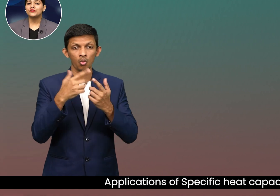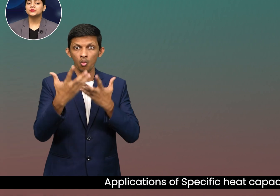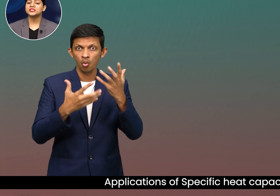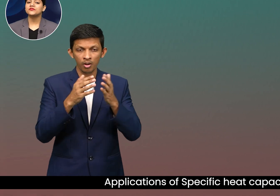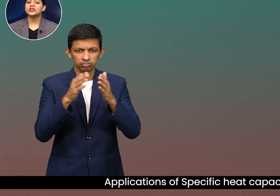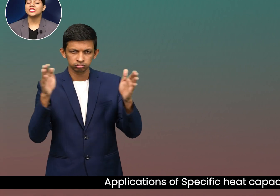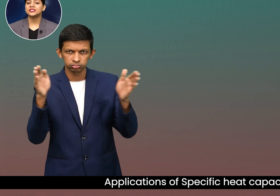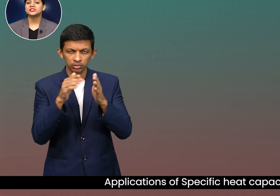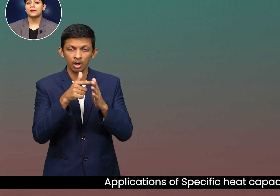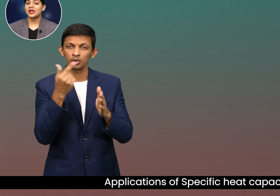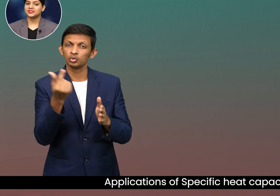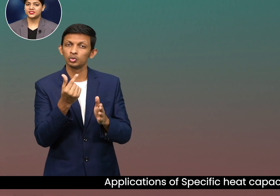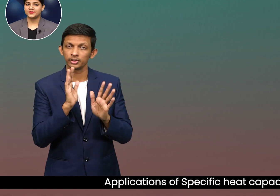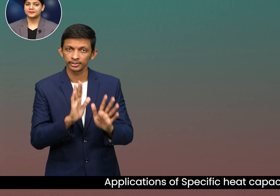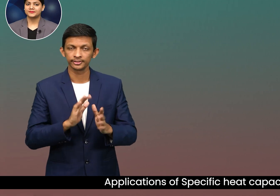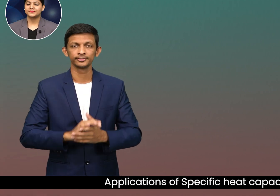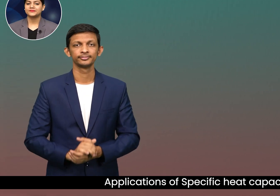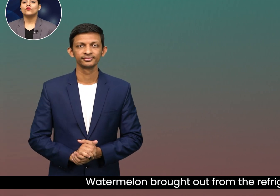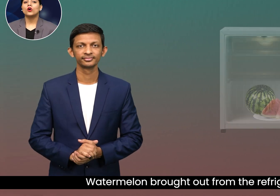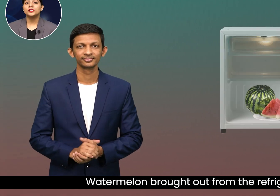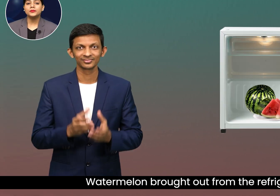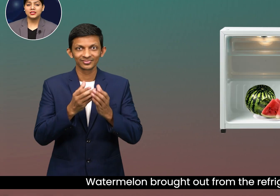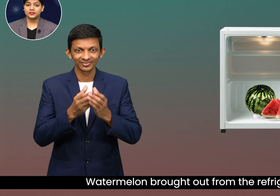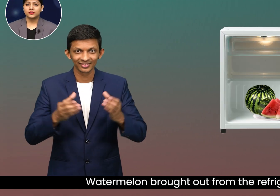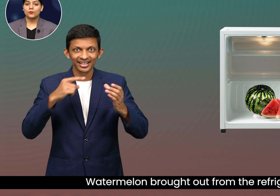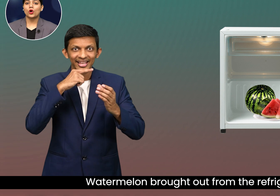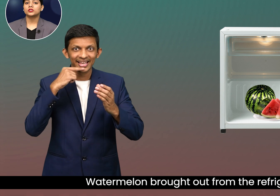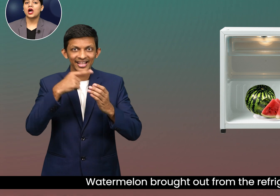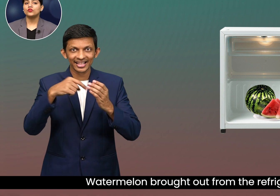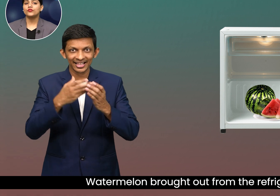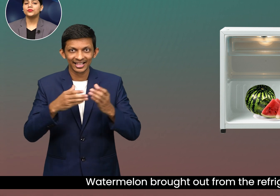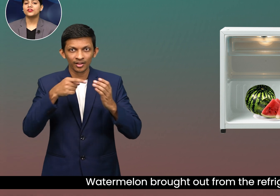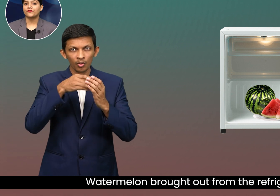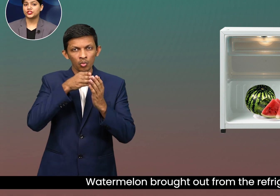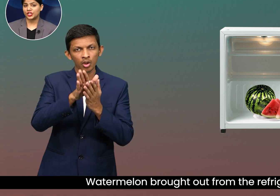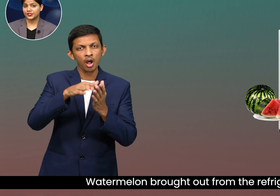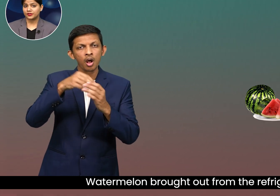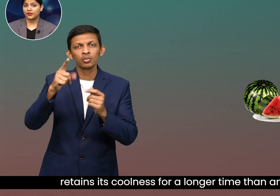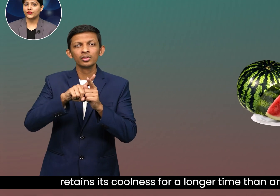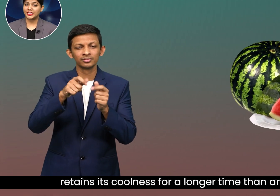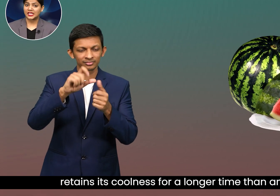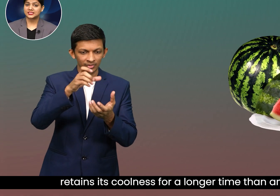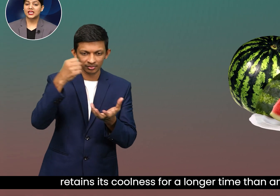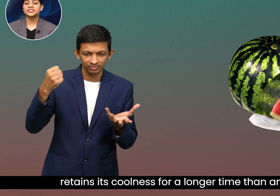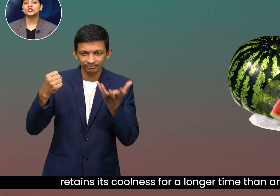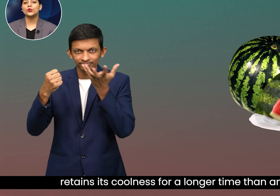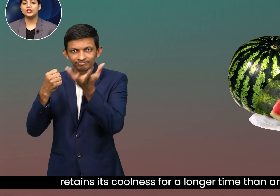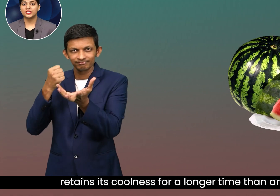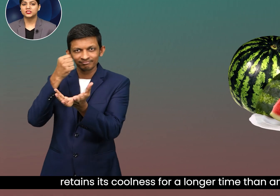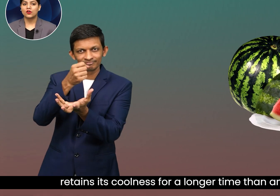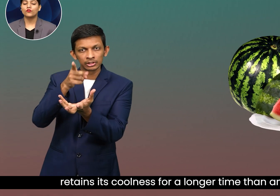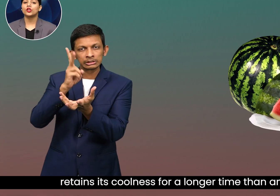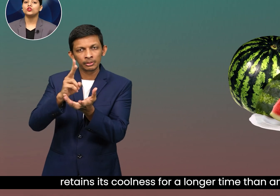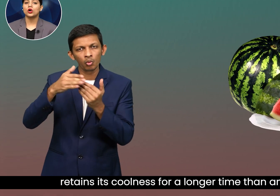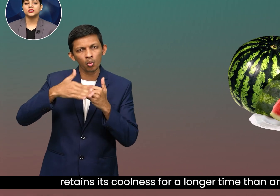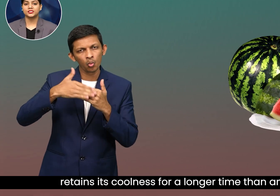Applications of specific heat capacity. Watermelon brought out from the refrigerator retains its